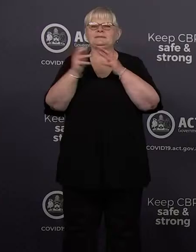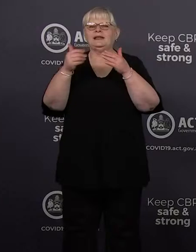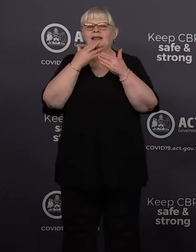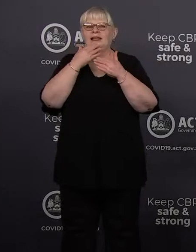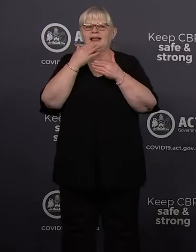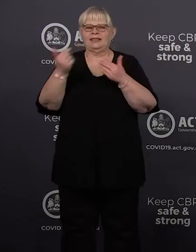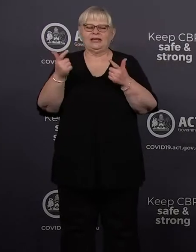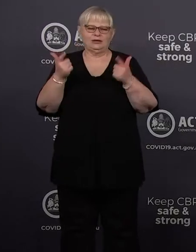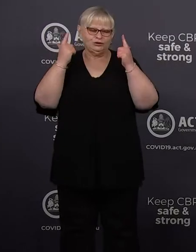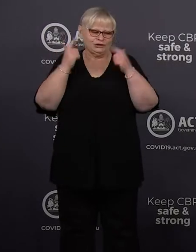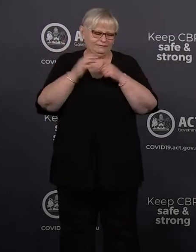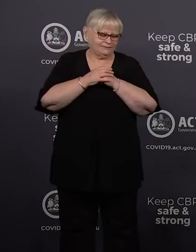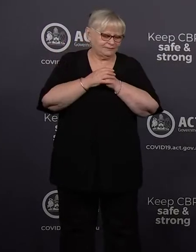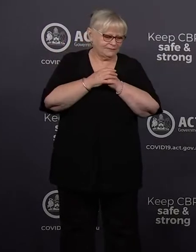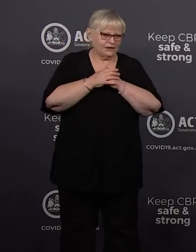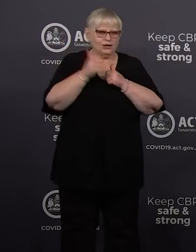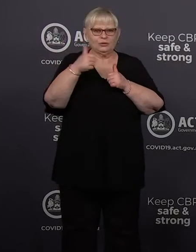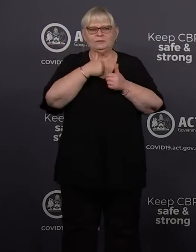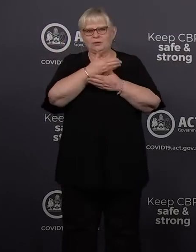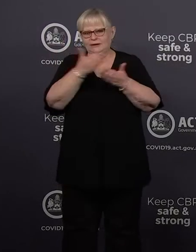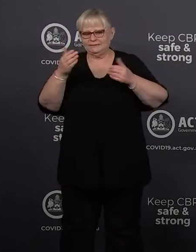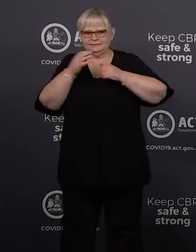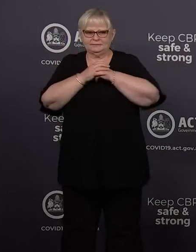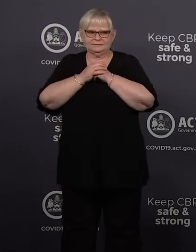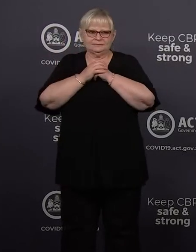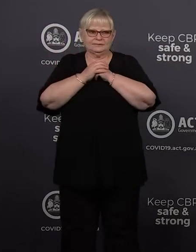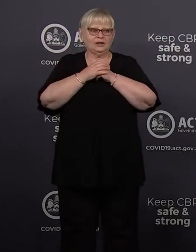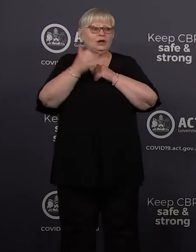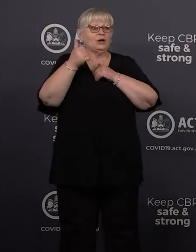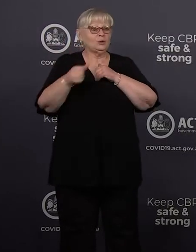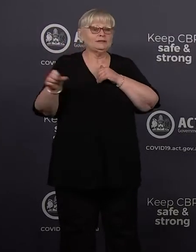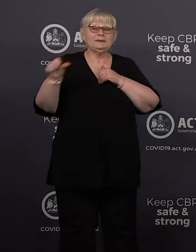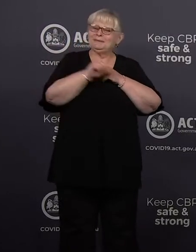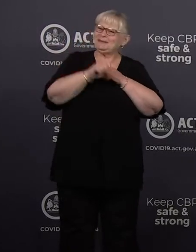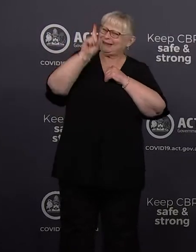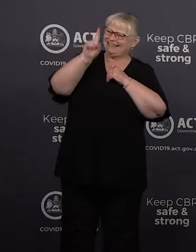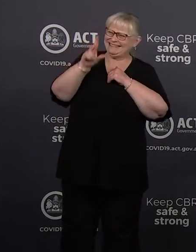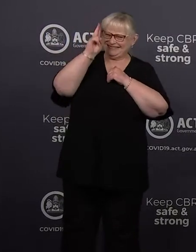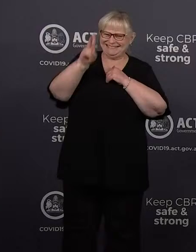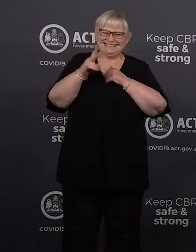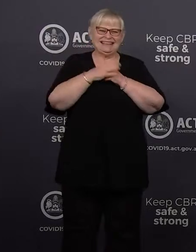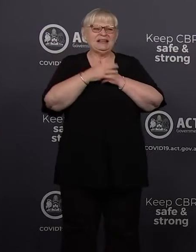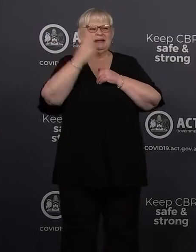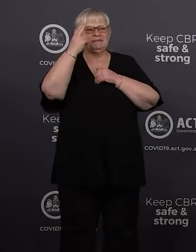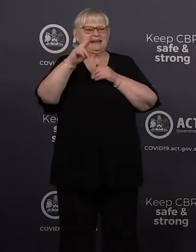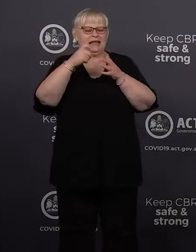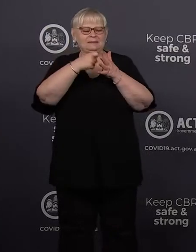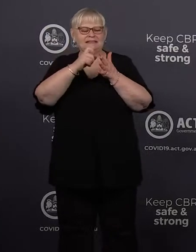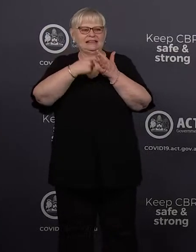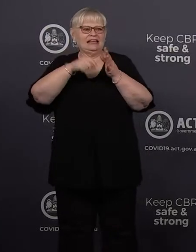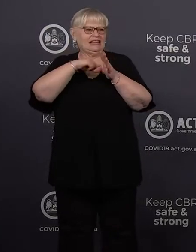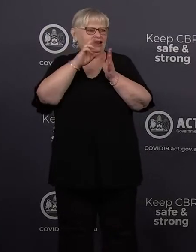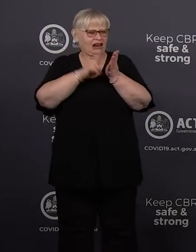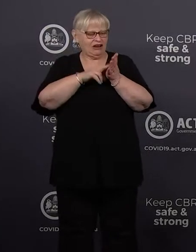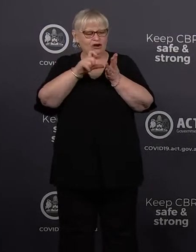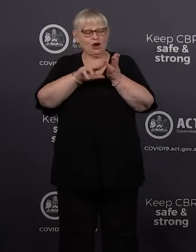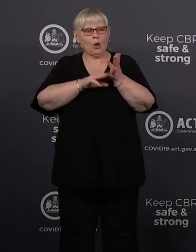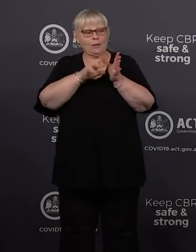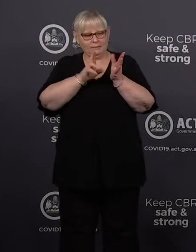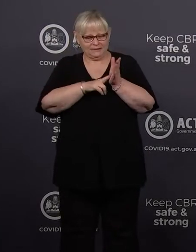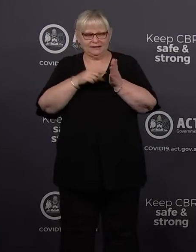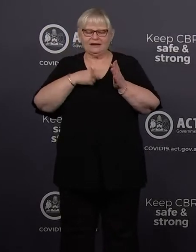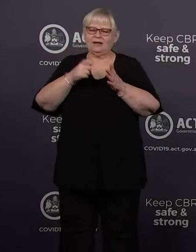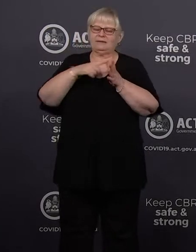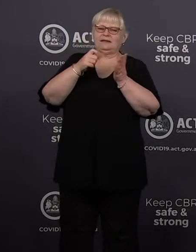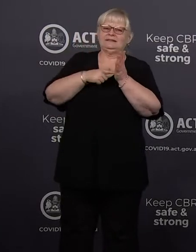Thank you very much, Chief Minister, and good morning, everybody. Good to be back with you today. My name's Karen Coleman, and I'm the ACT